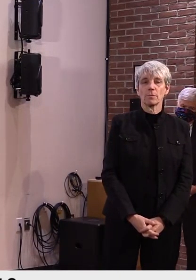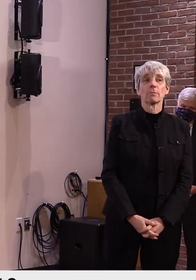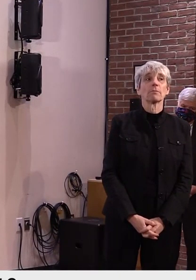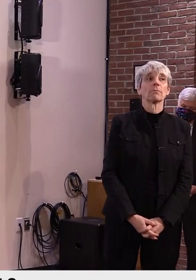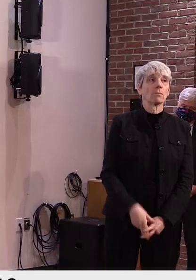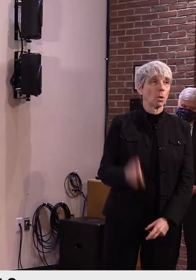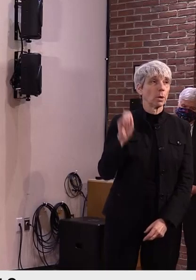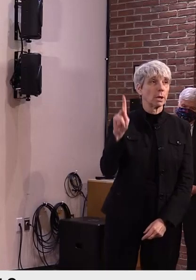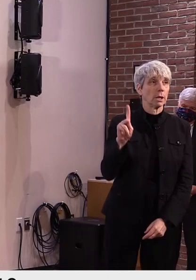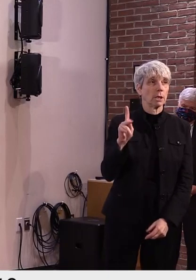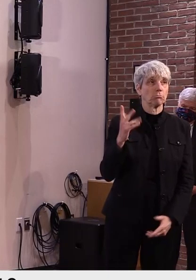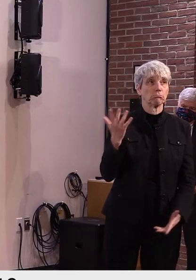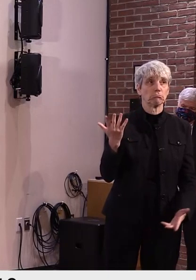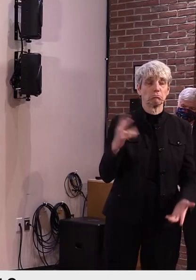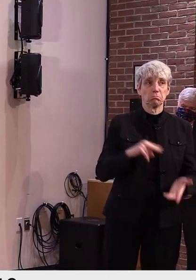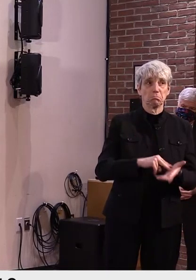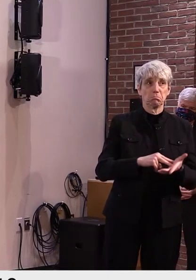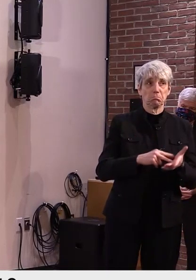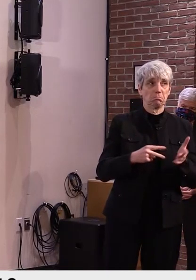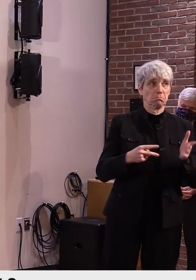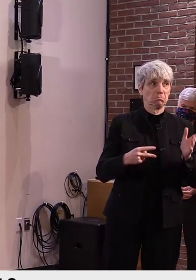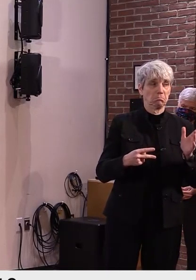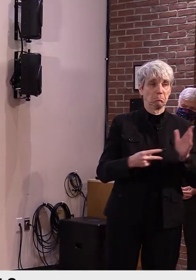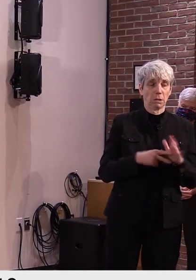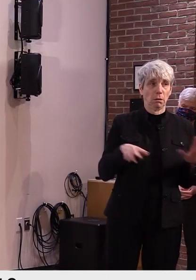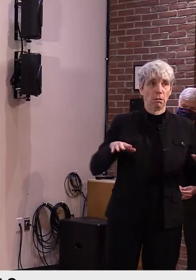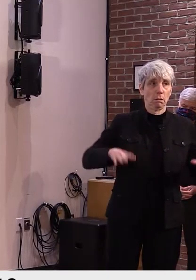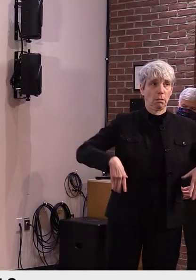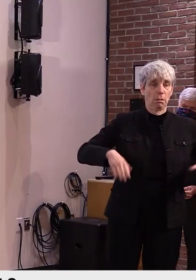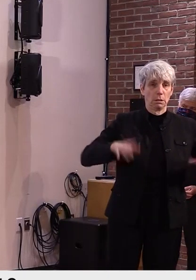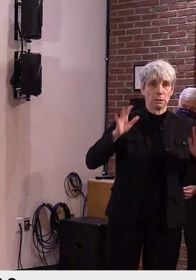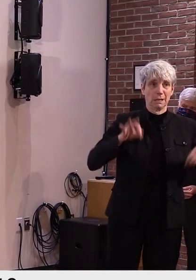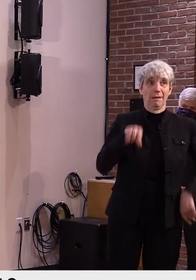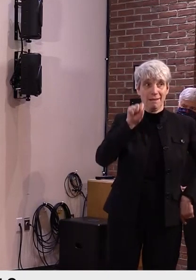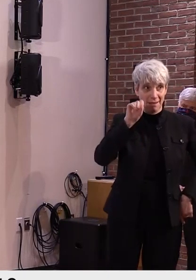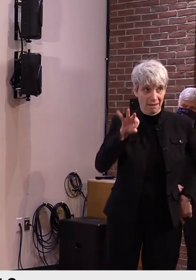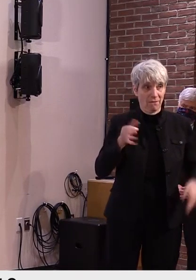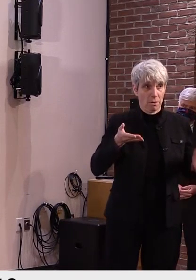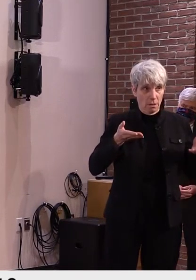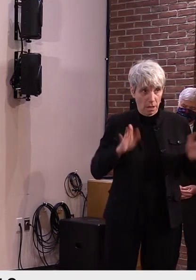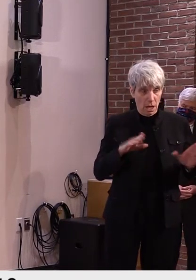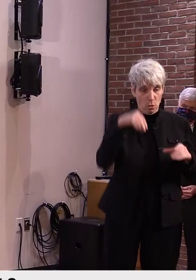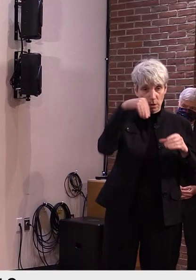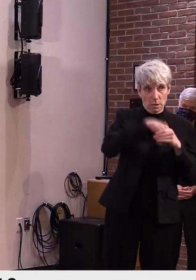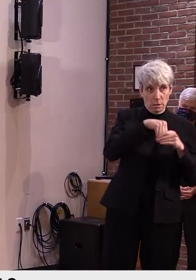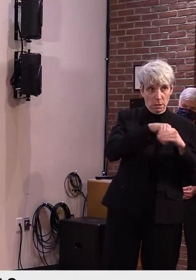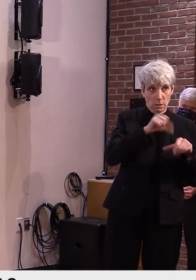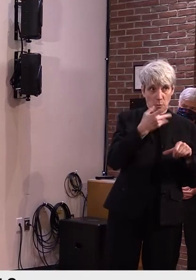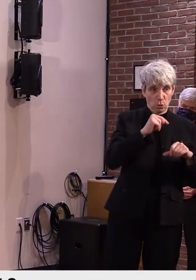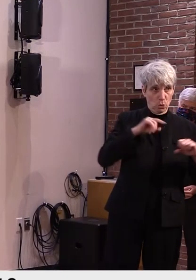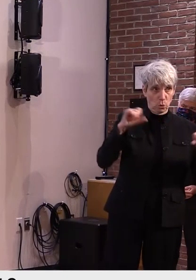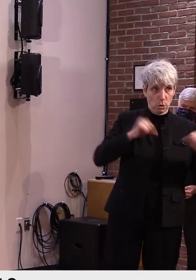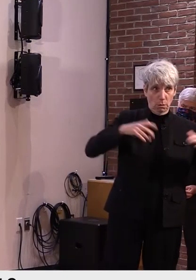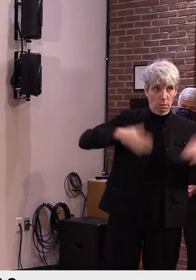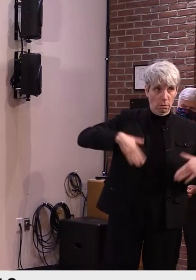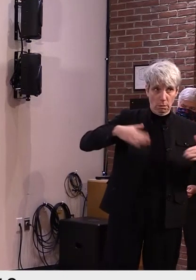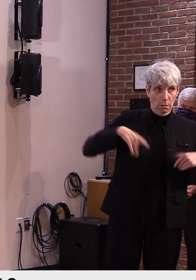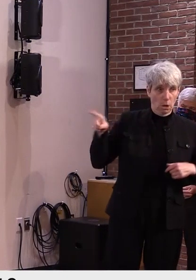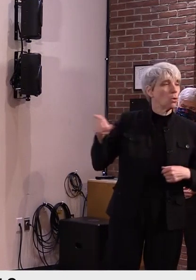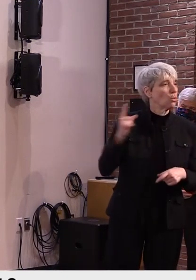Okay. So no determination yet that they can have Yeah, we haven't